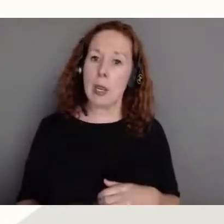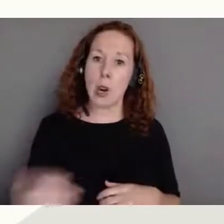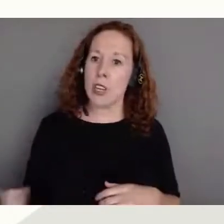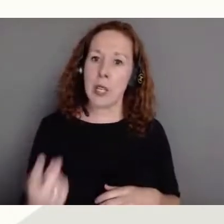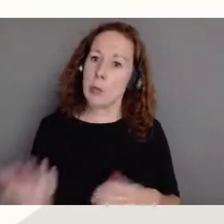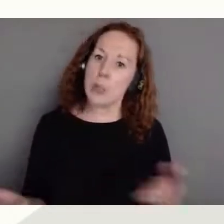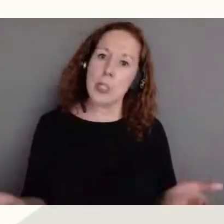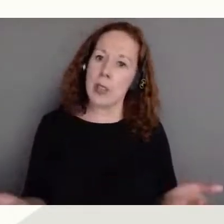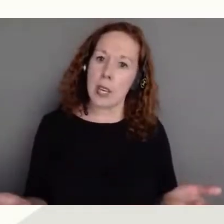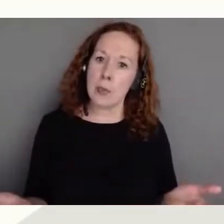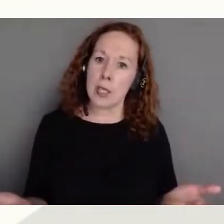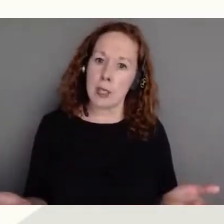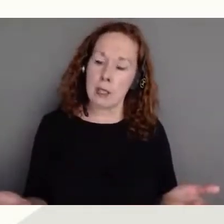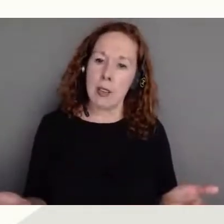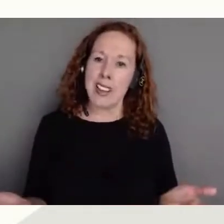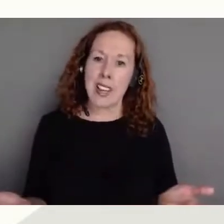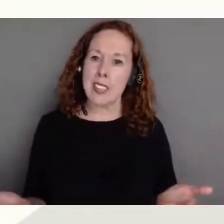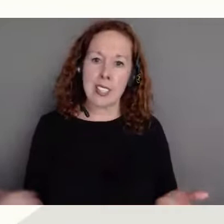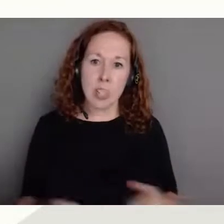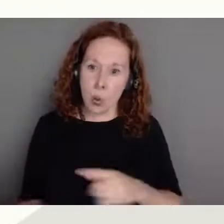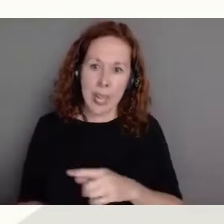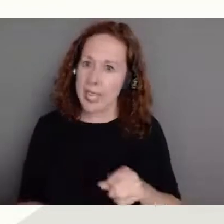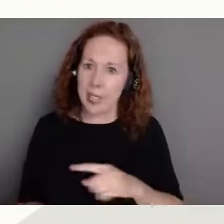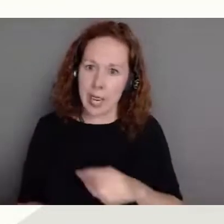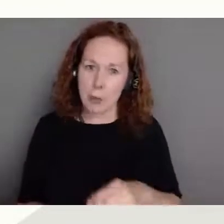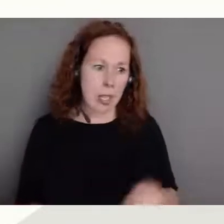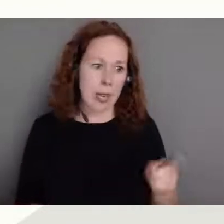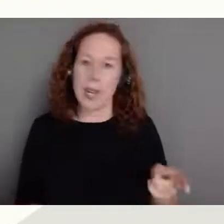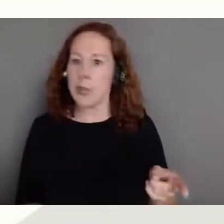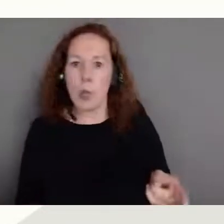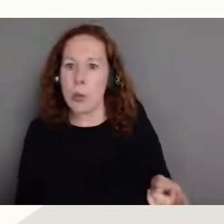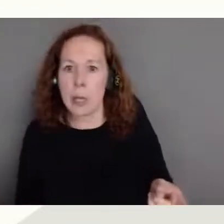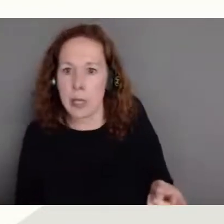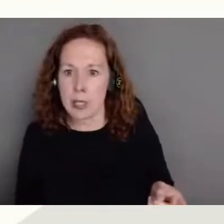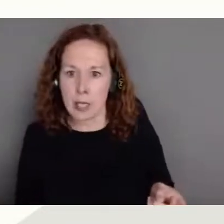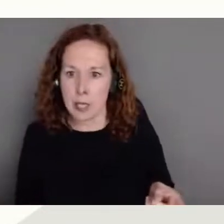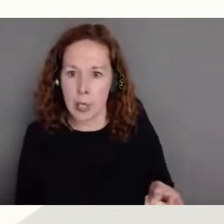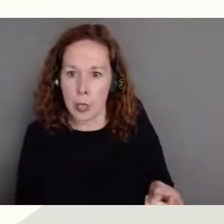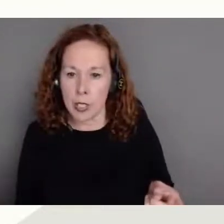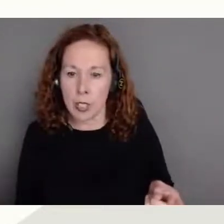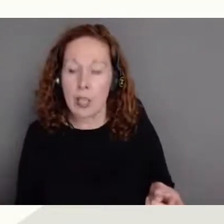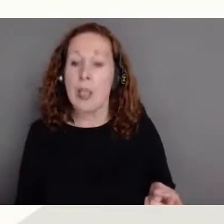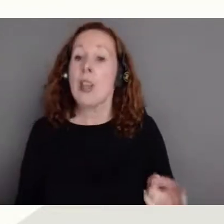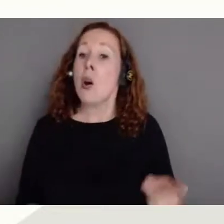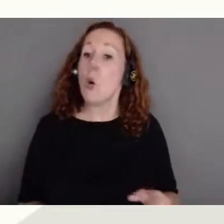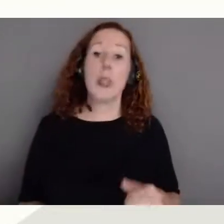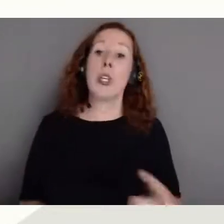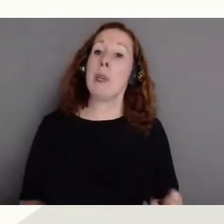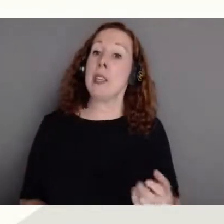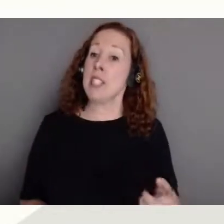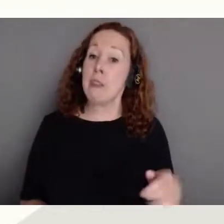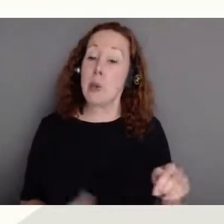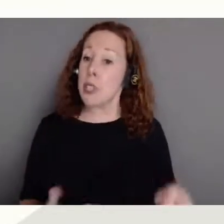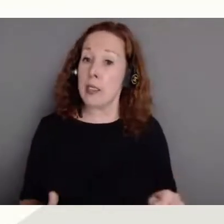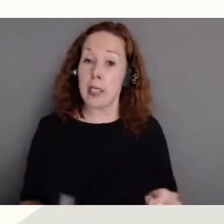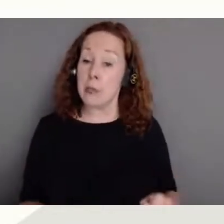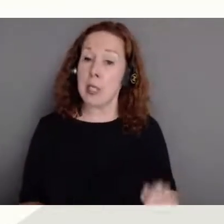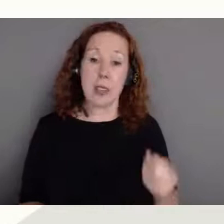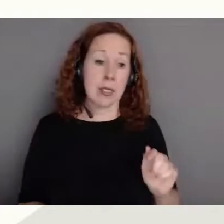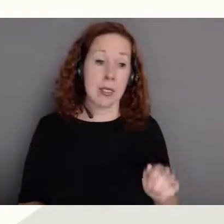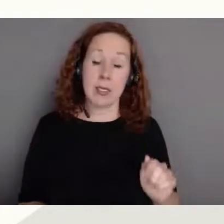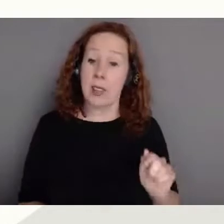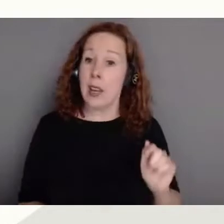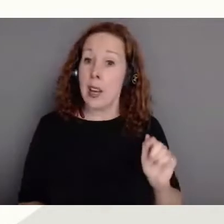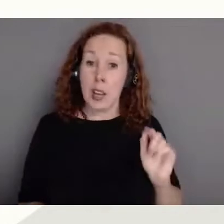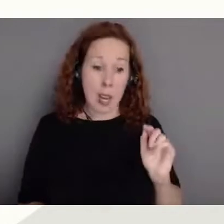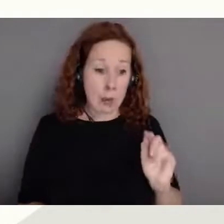could be a hard of hearing person that comes in and says, no, I need the captioning, I don't know American Sign Language. Or it could be the deaf Ah. person that comes in